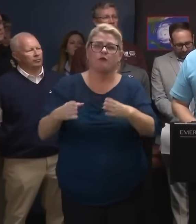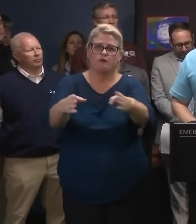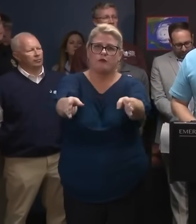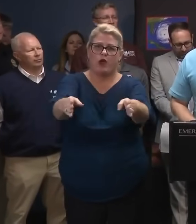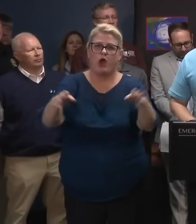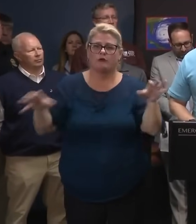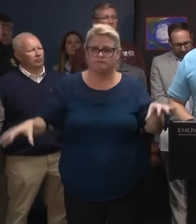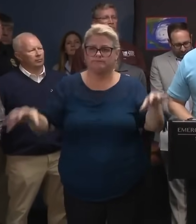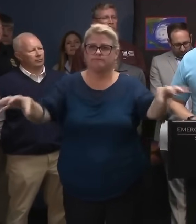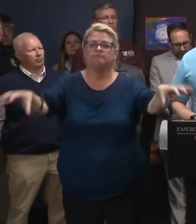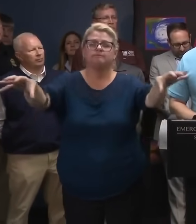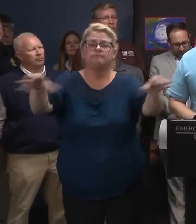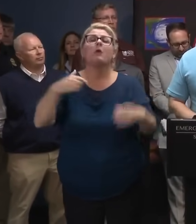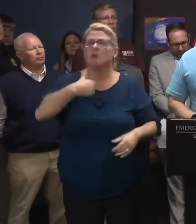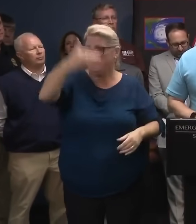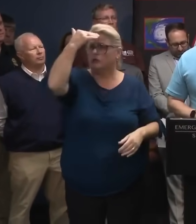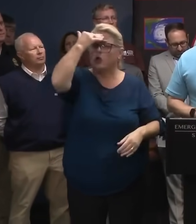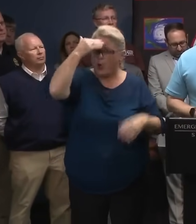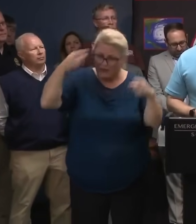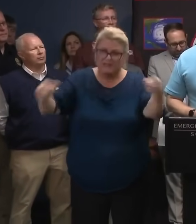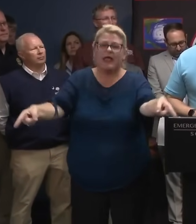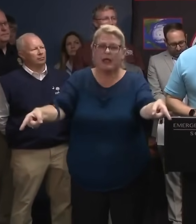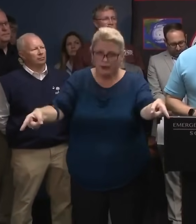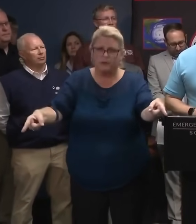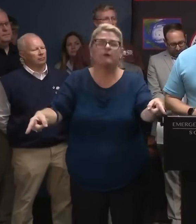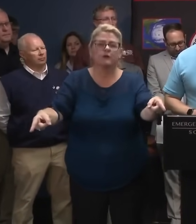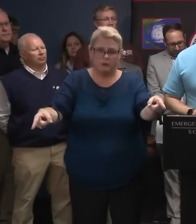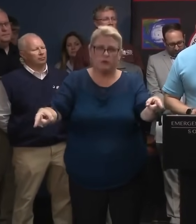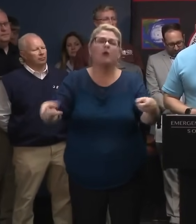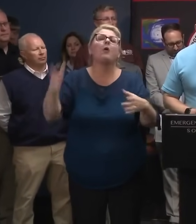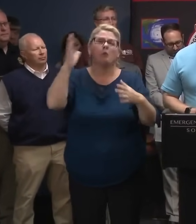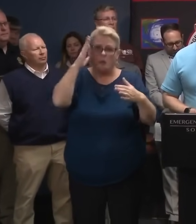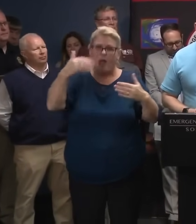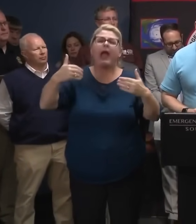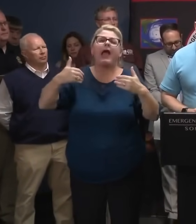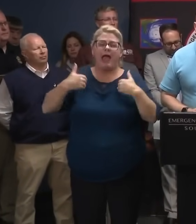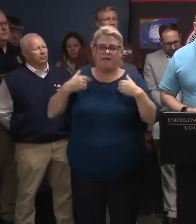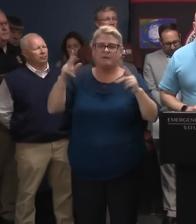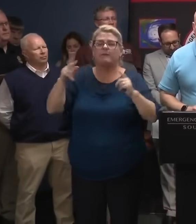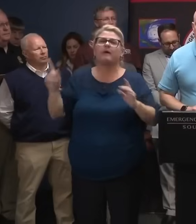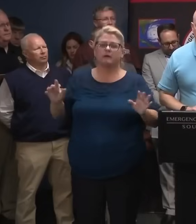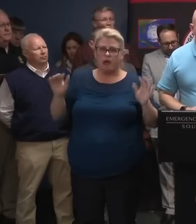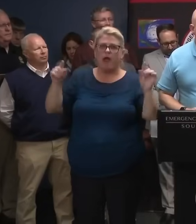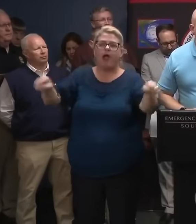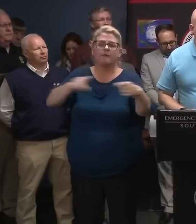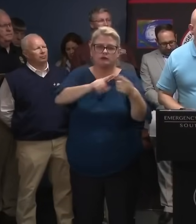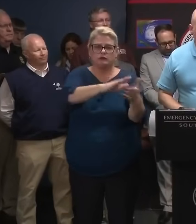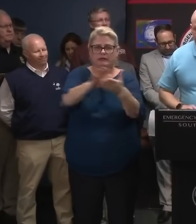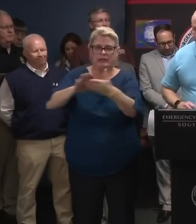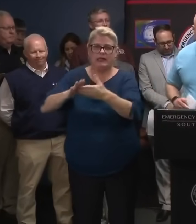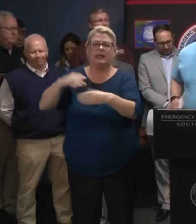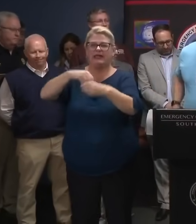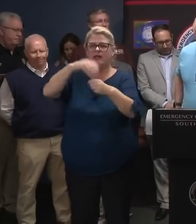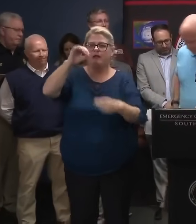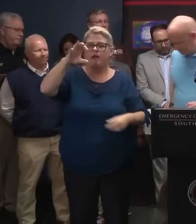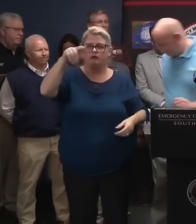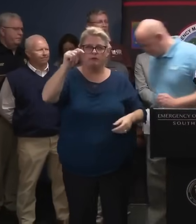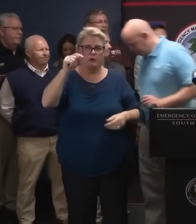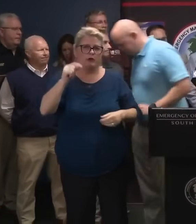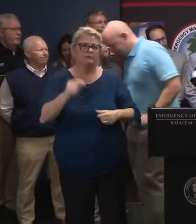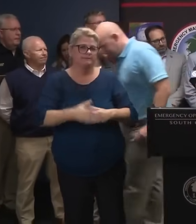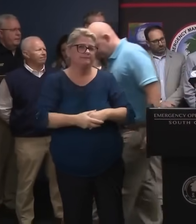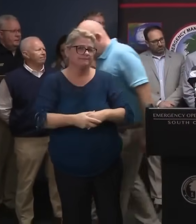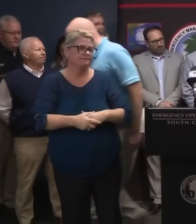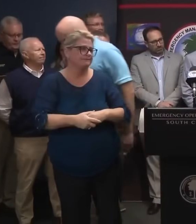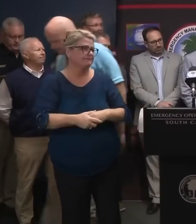road. Know that we are in the process of activating our debris removal plan, and we'll start working on that in October. Thank you. Thank you, Governor. Thanks,